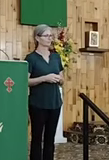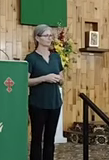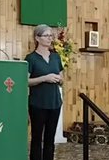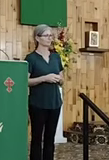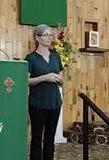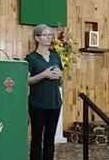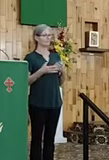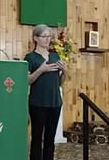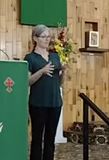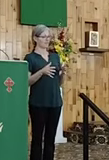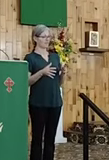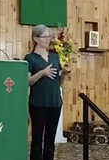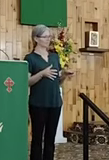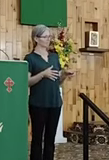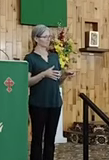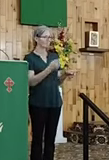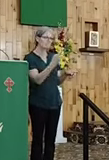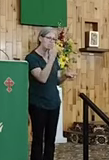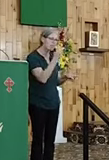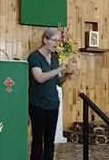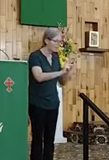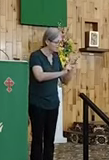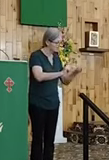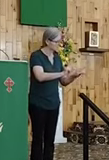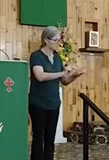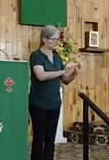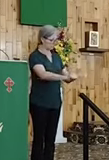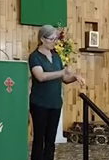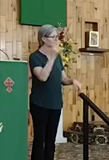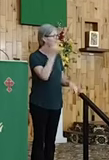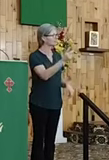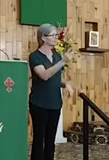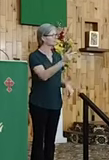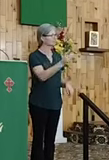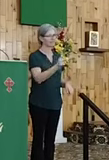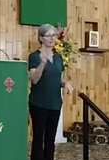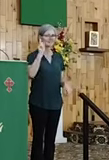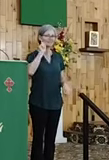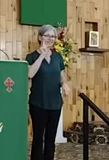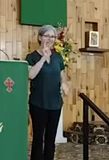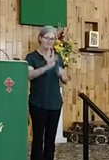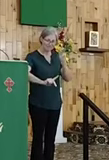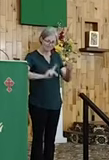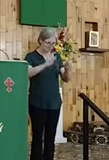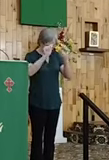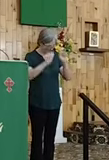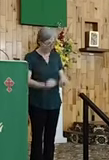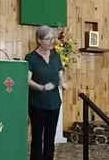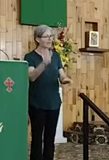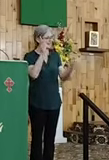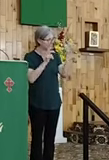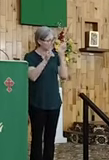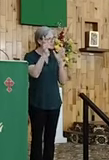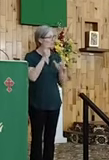Then will the eyes of the blind be opened, the ears of the deaf be